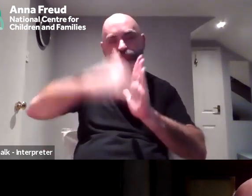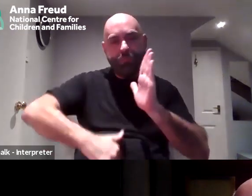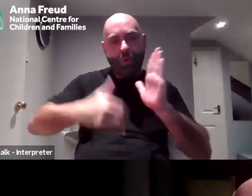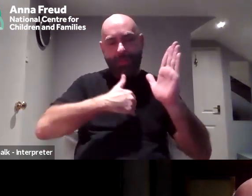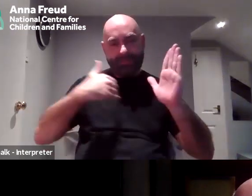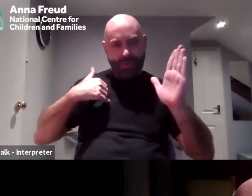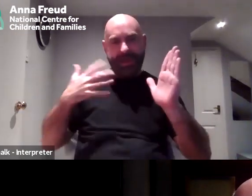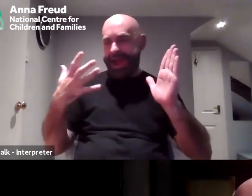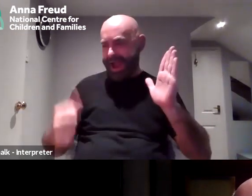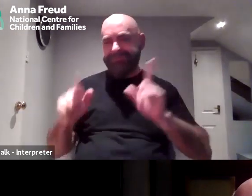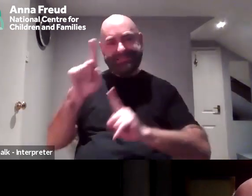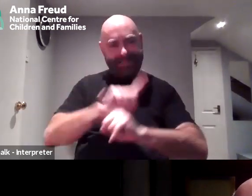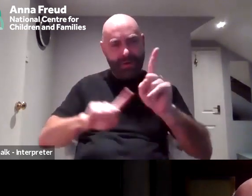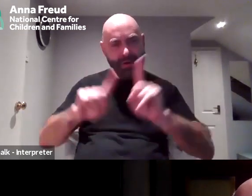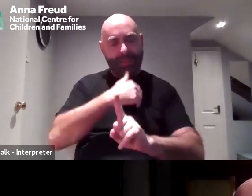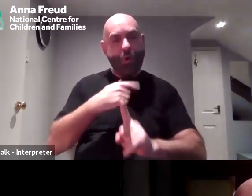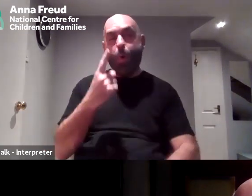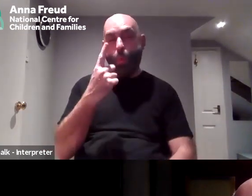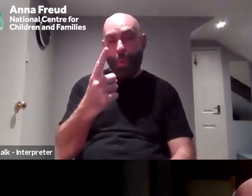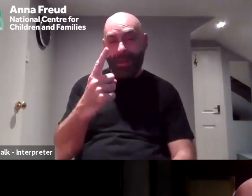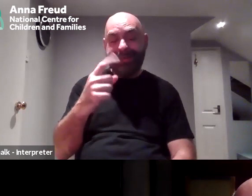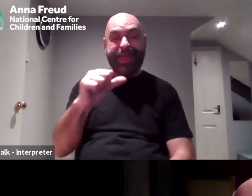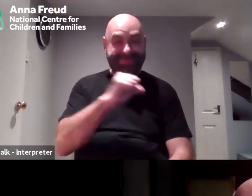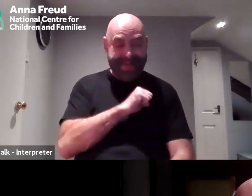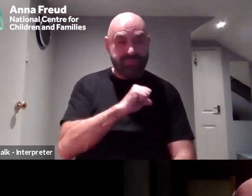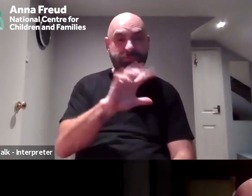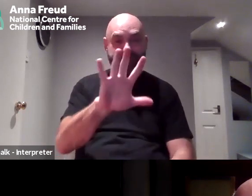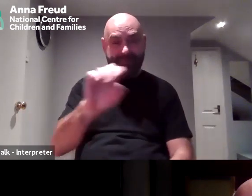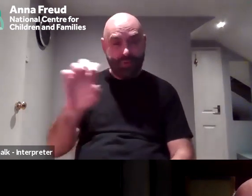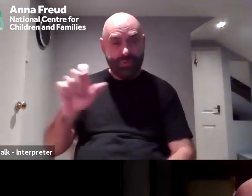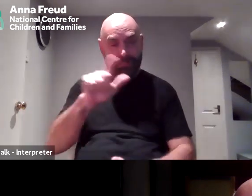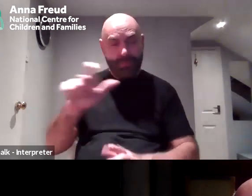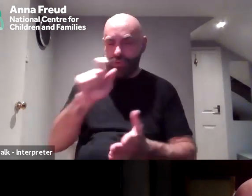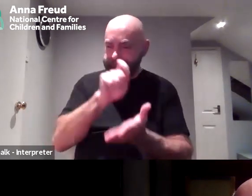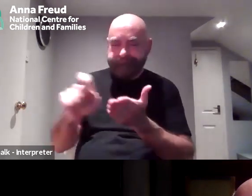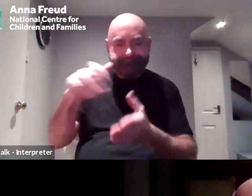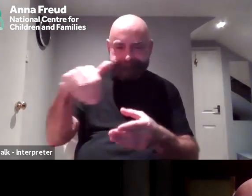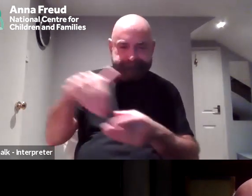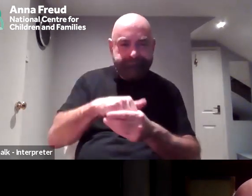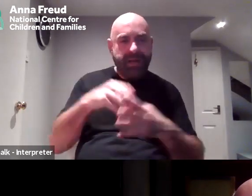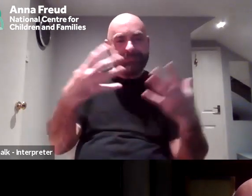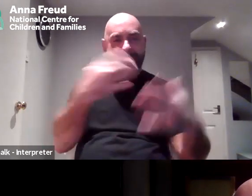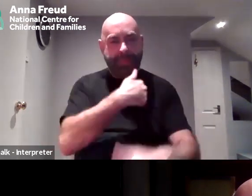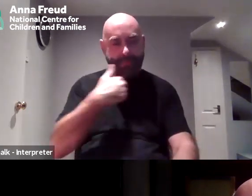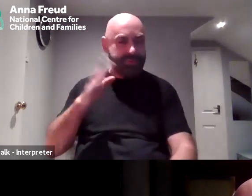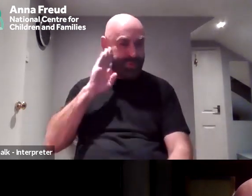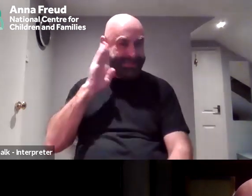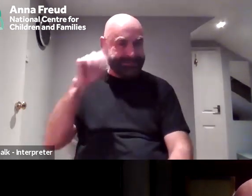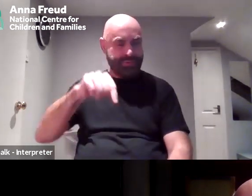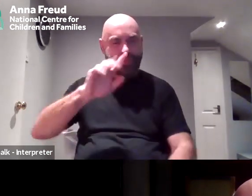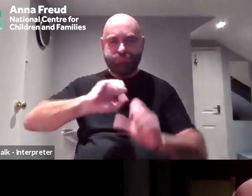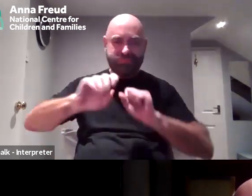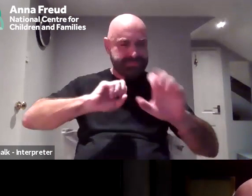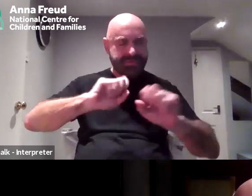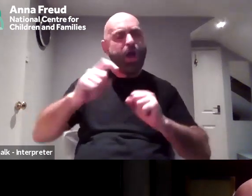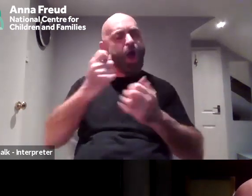morning, we had a seminar, there were 1,500 people who signed on at 9 o'clock in the morning. So a lot